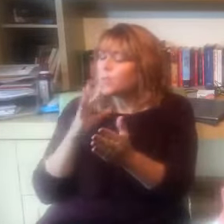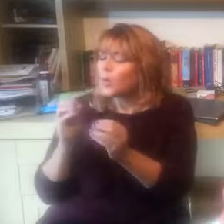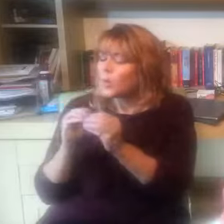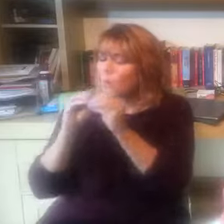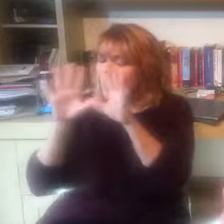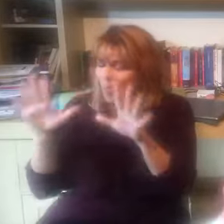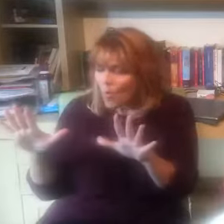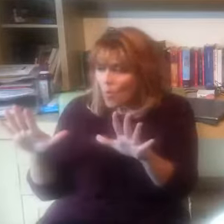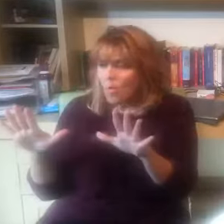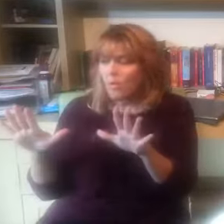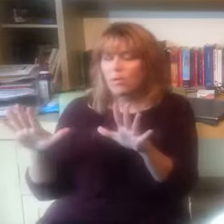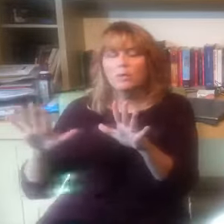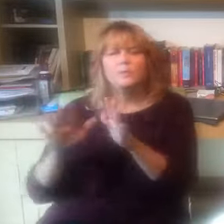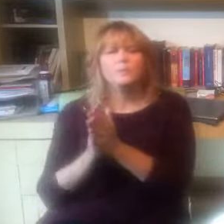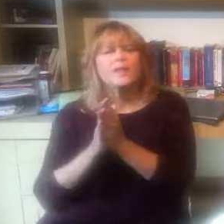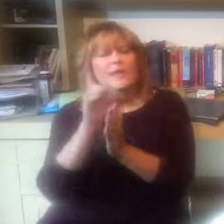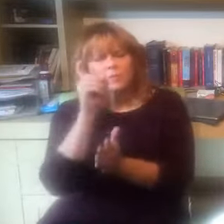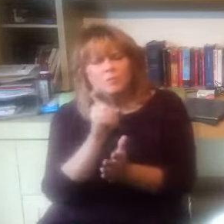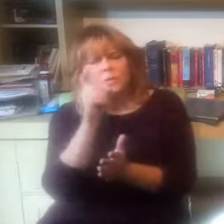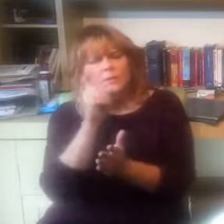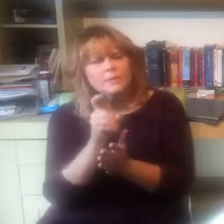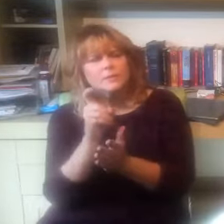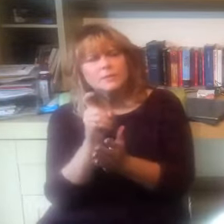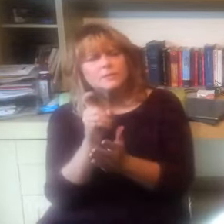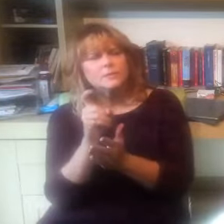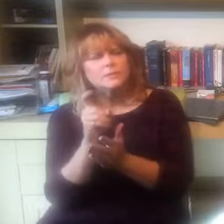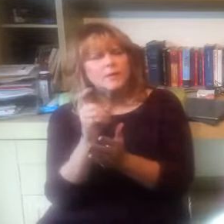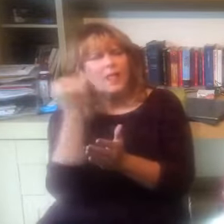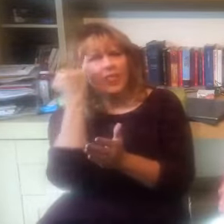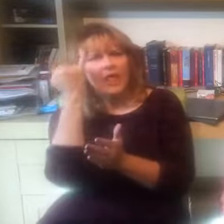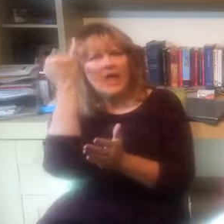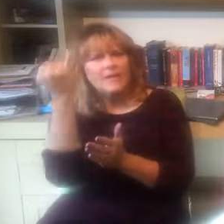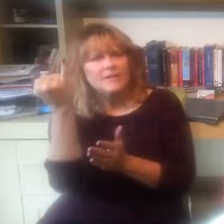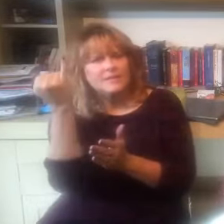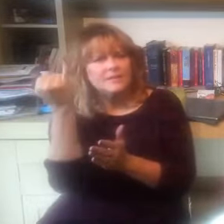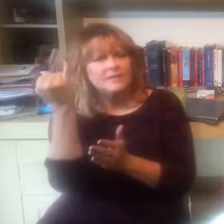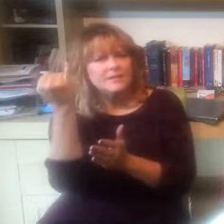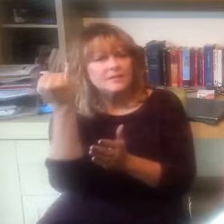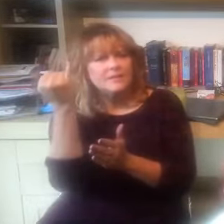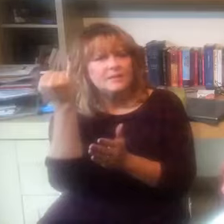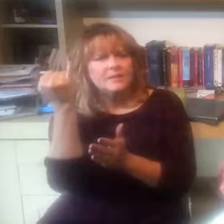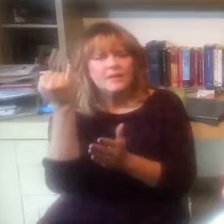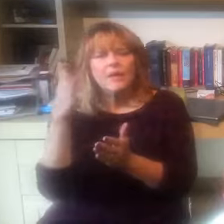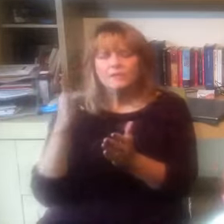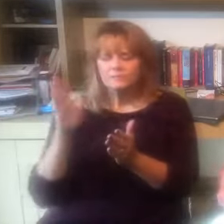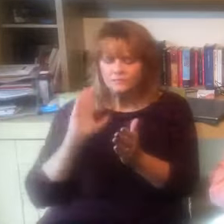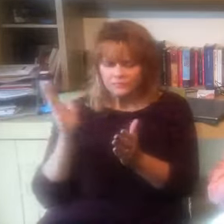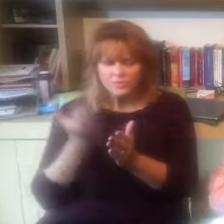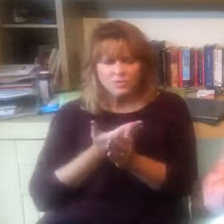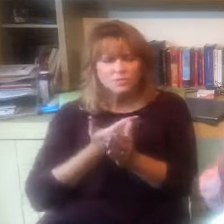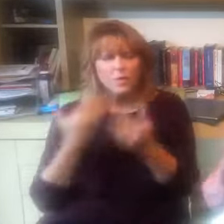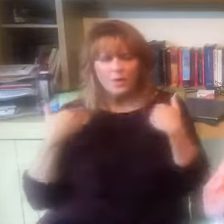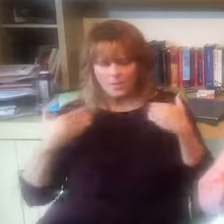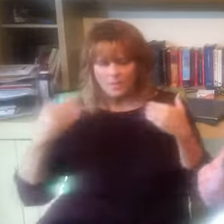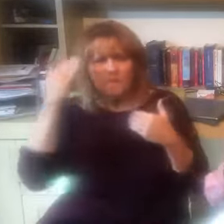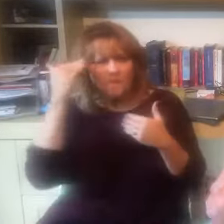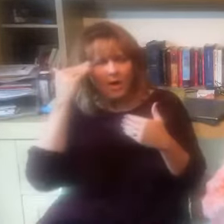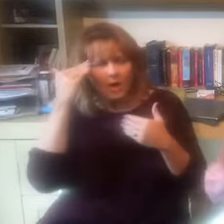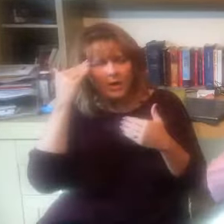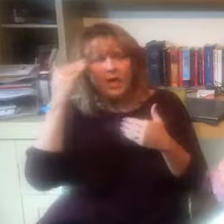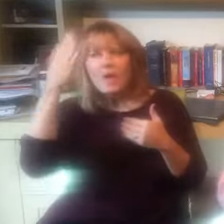them. We need to get this idea into our mind and being that man made